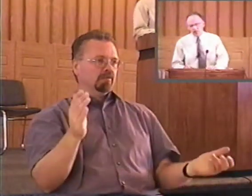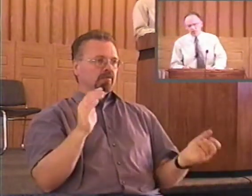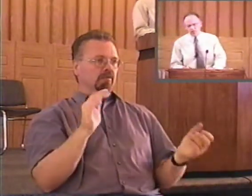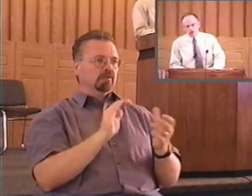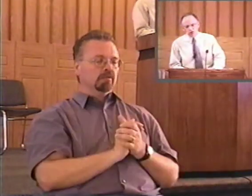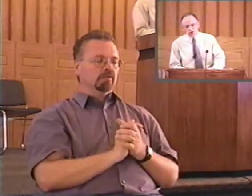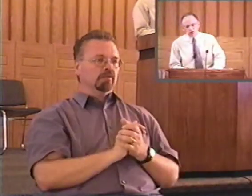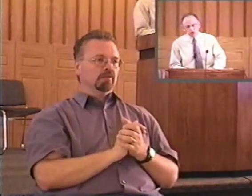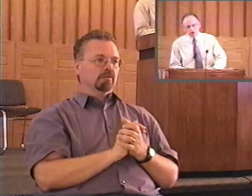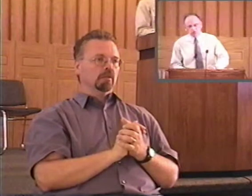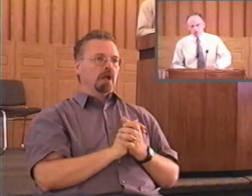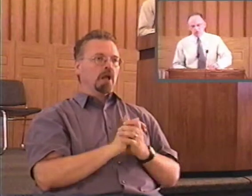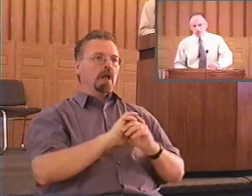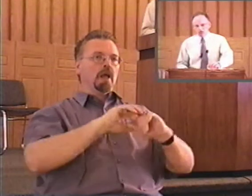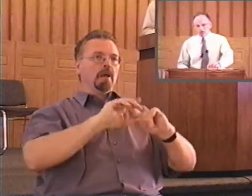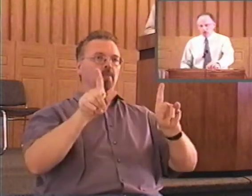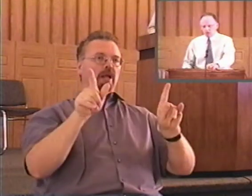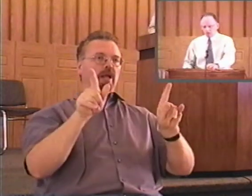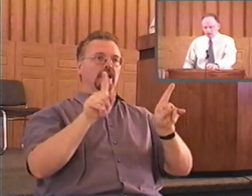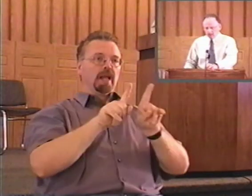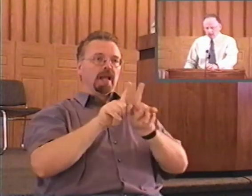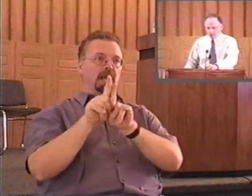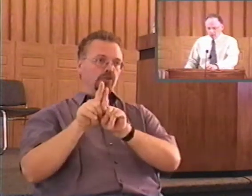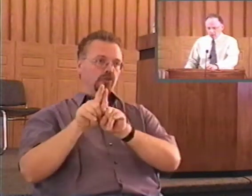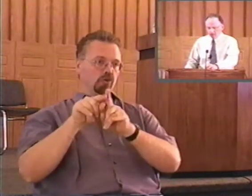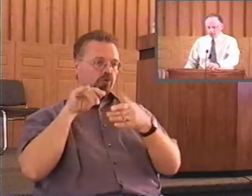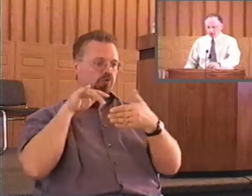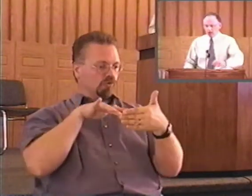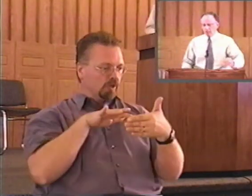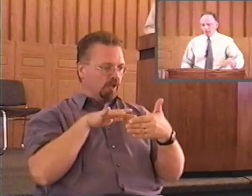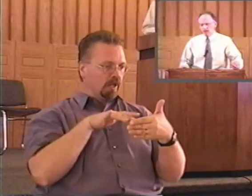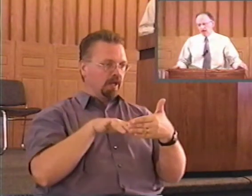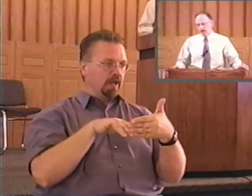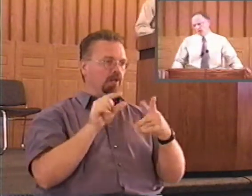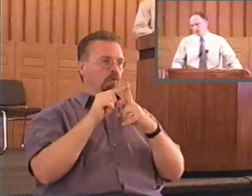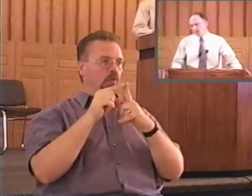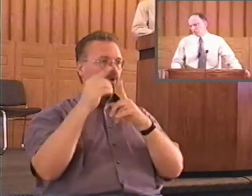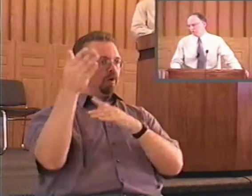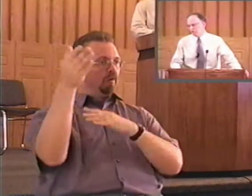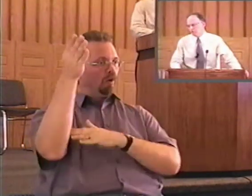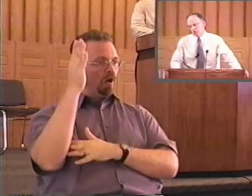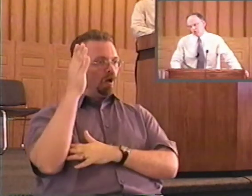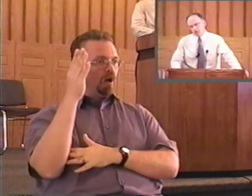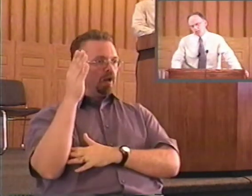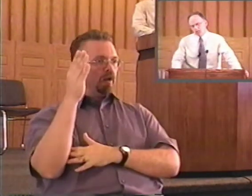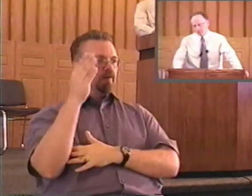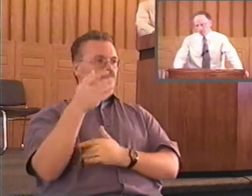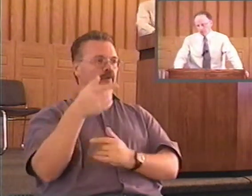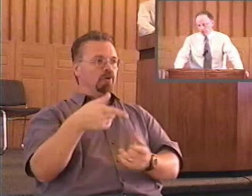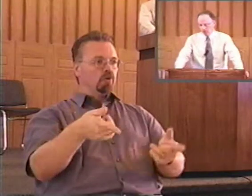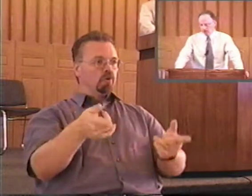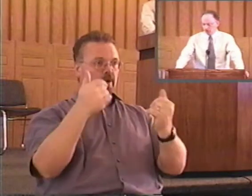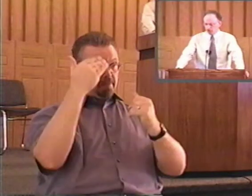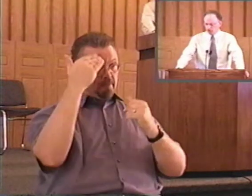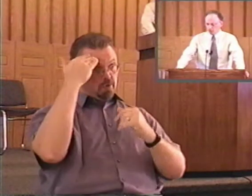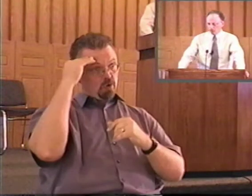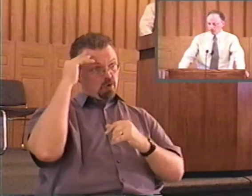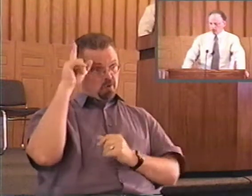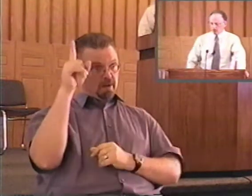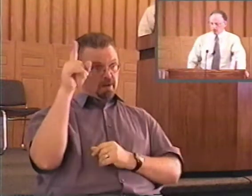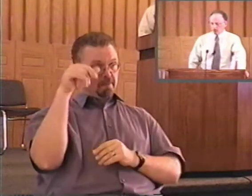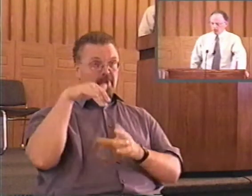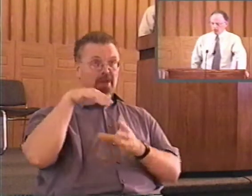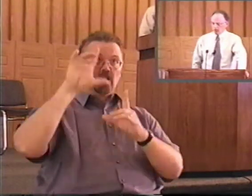But as you do study the Word of God, and as you do come to know Him in